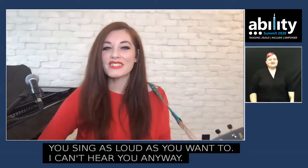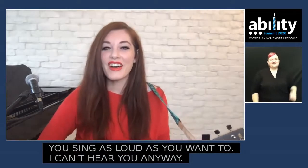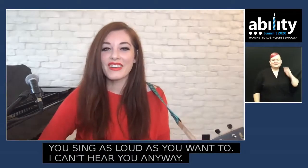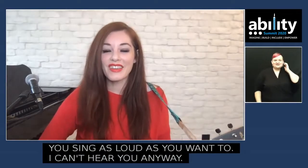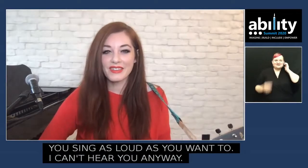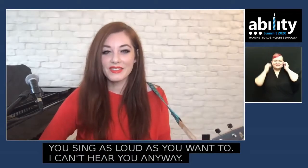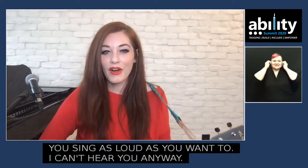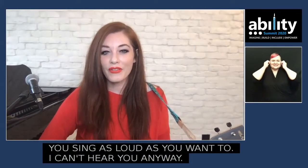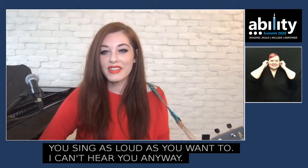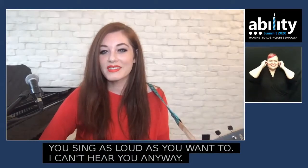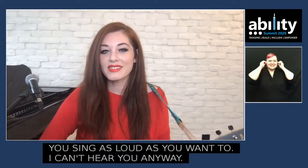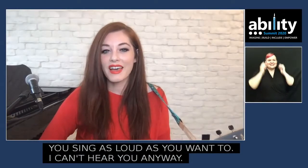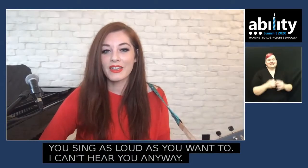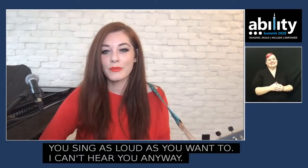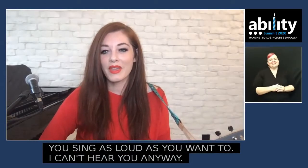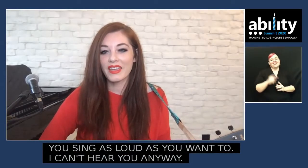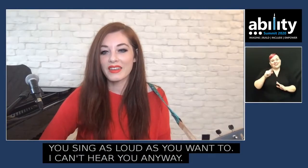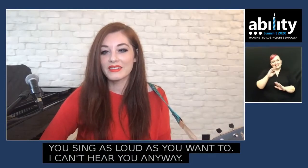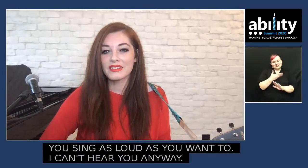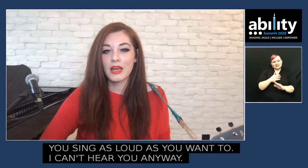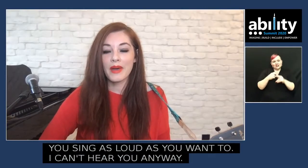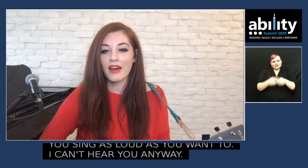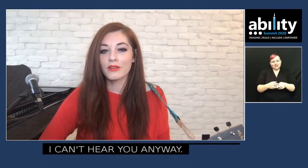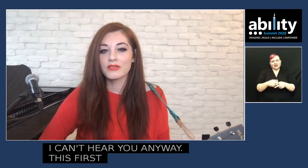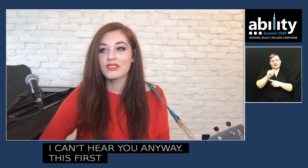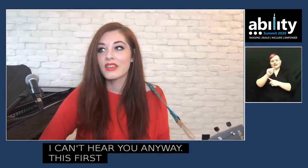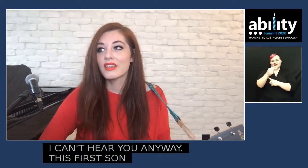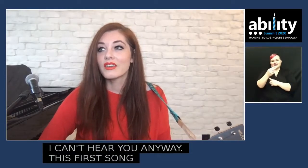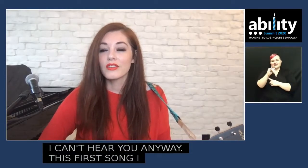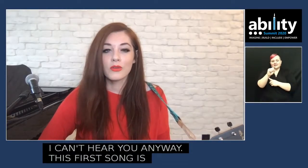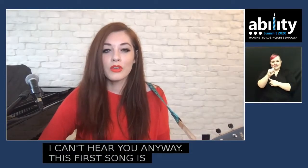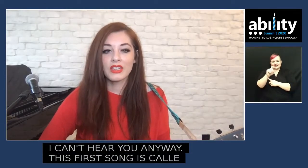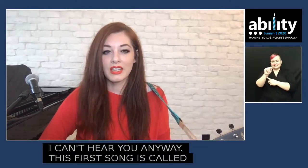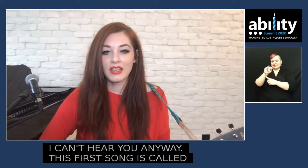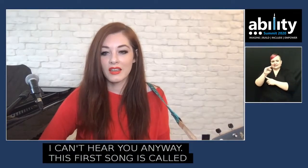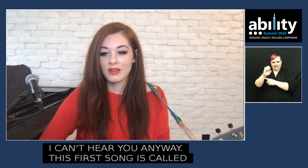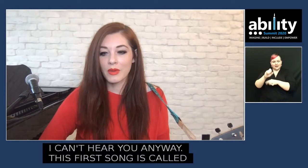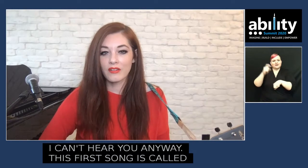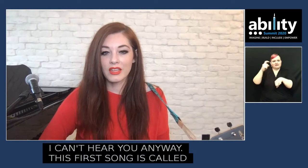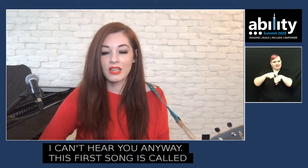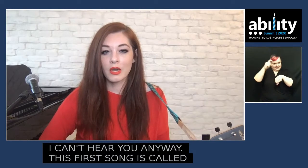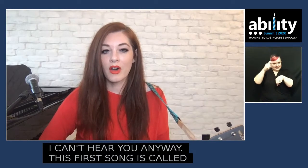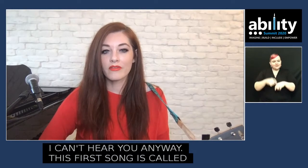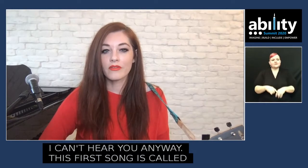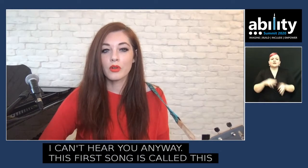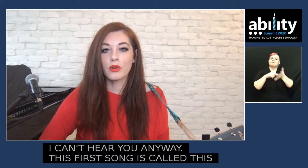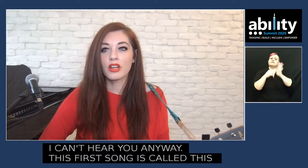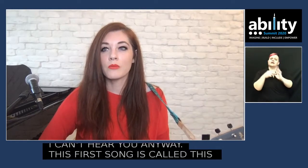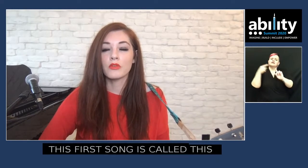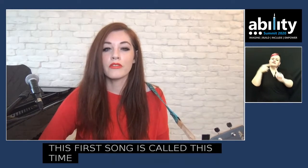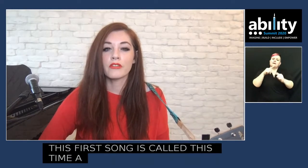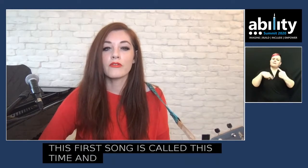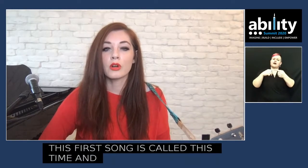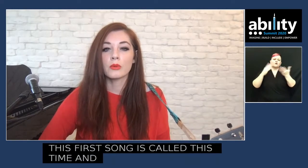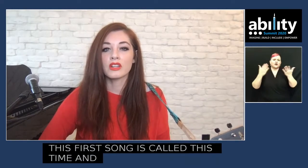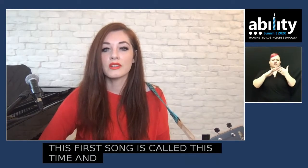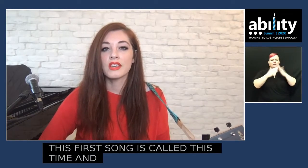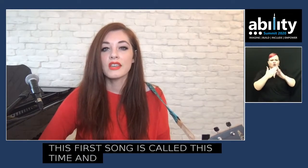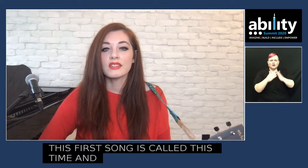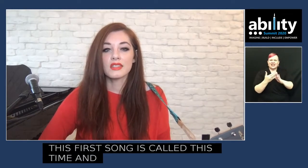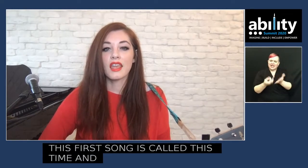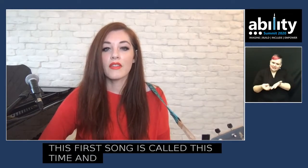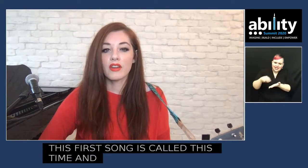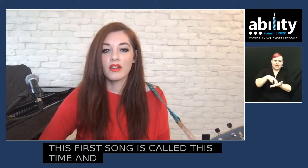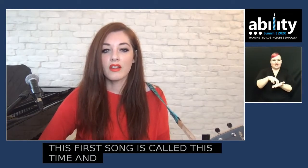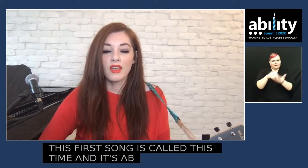This first song is called This Time, and it's about community and about getting up off the floor and moving